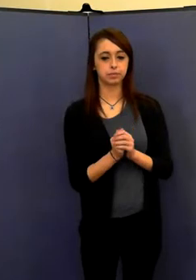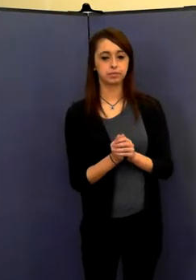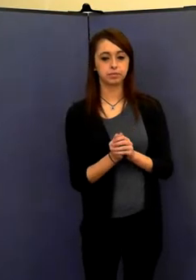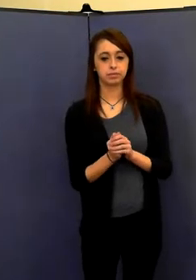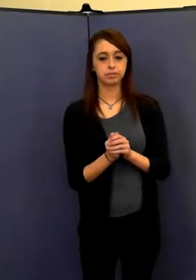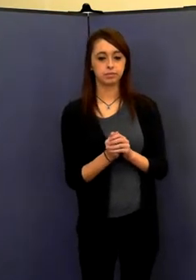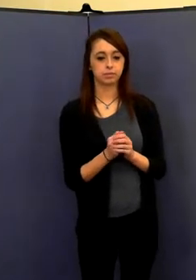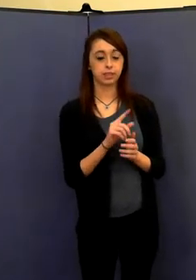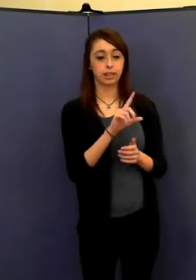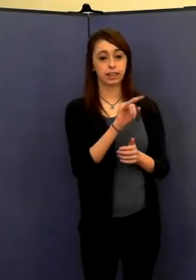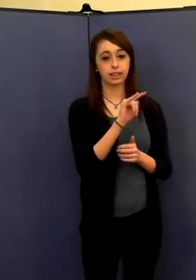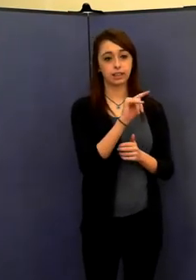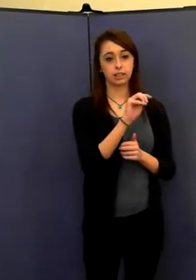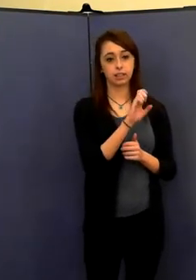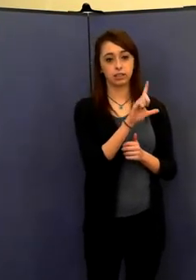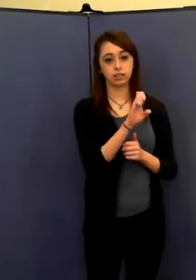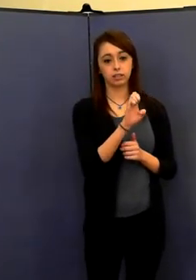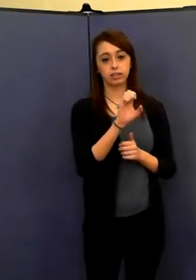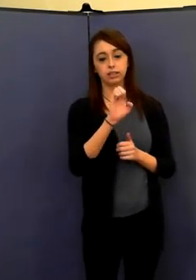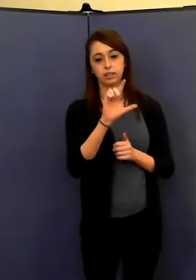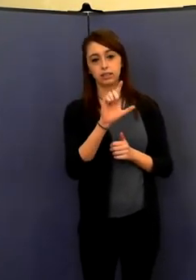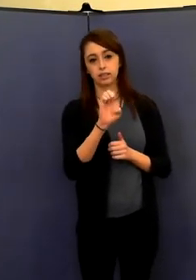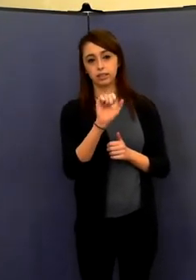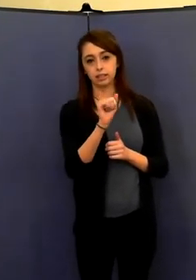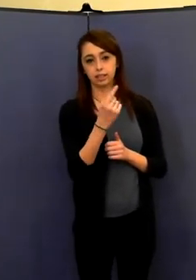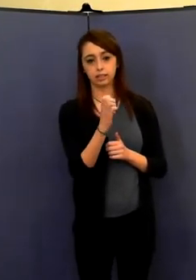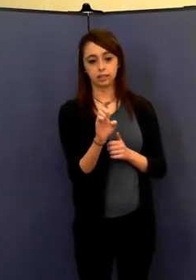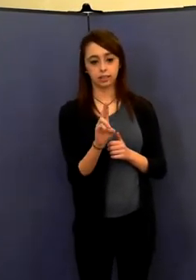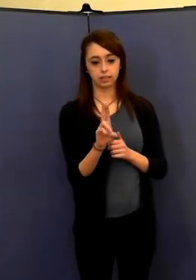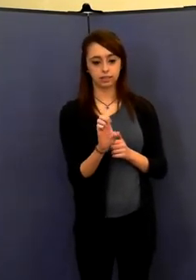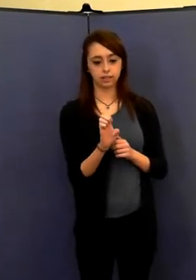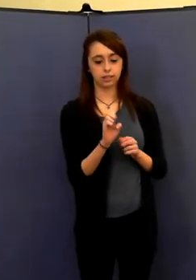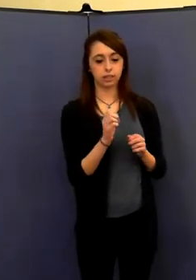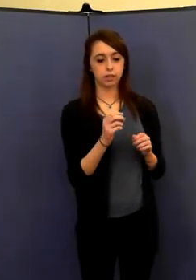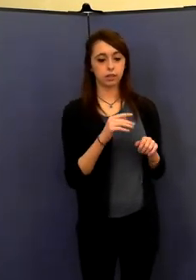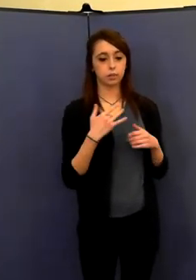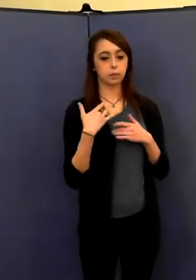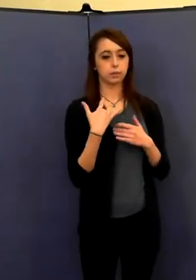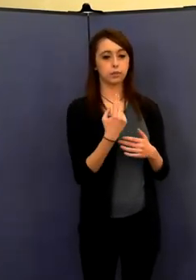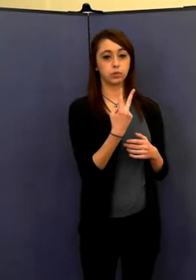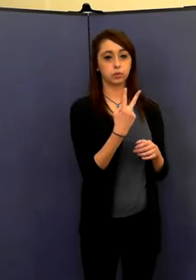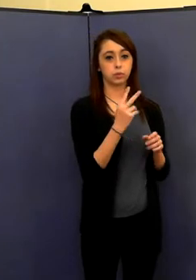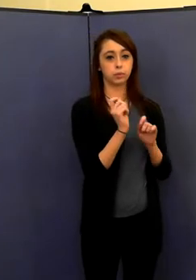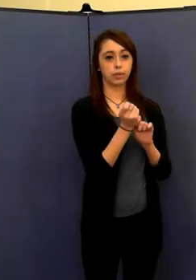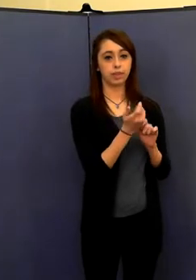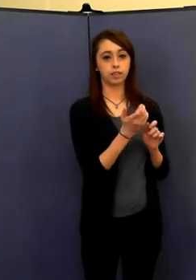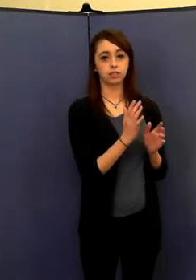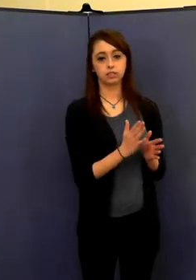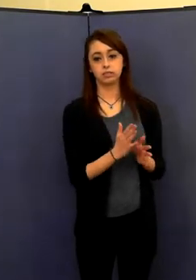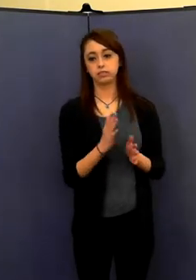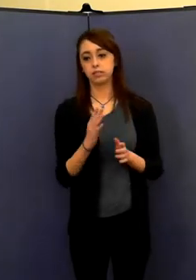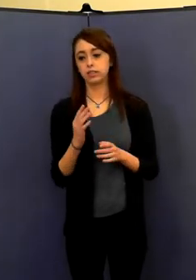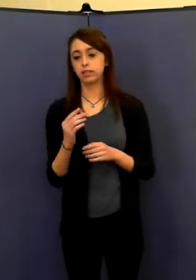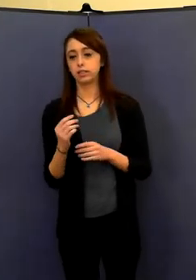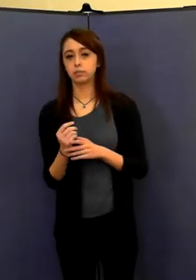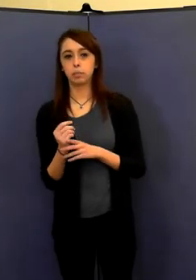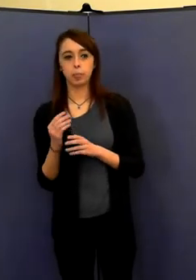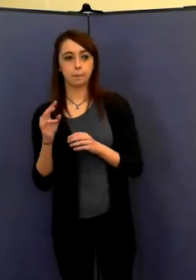Little League. There are normally about 2 umpires. In Major League Baseball, there's 3 and up to 4 sometimes. And there's